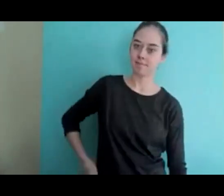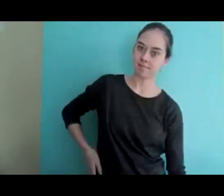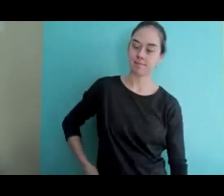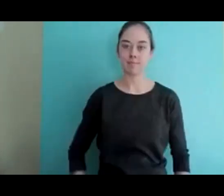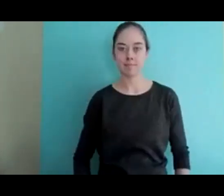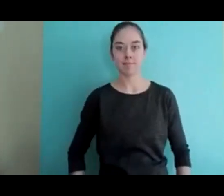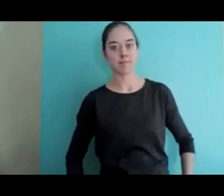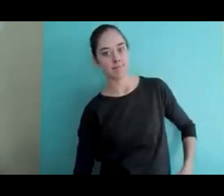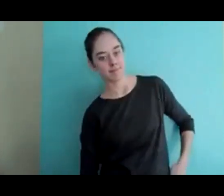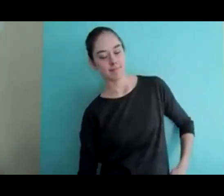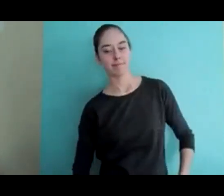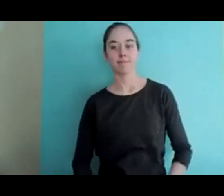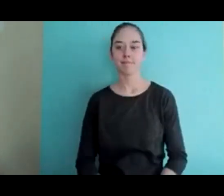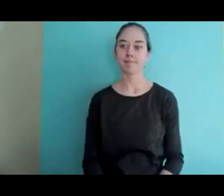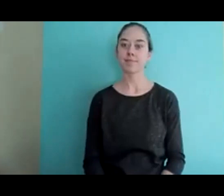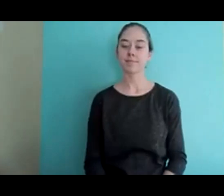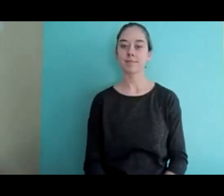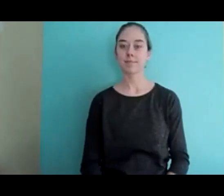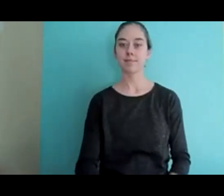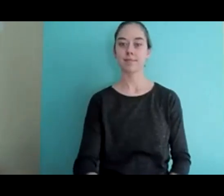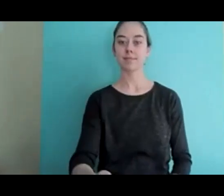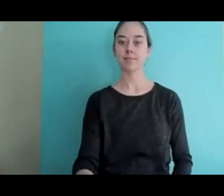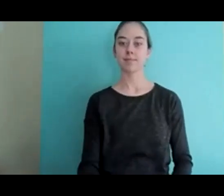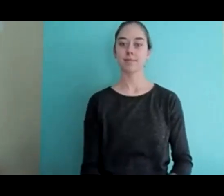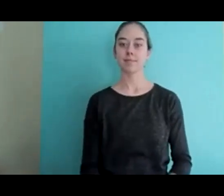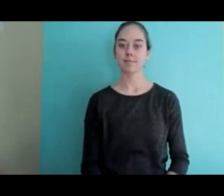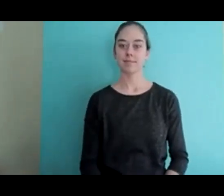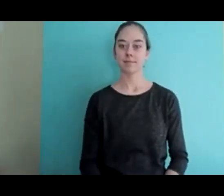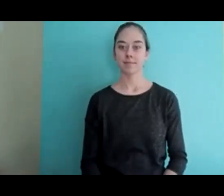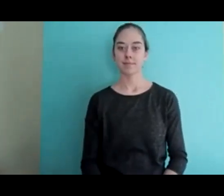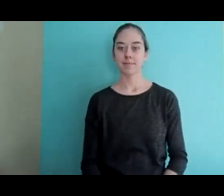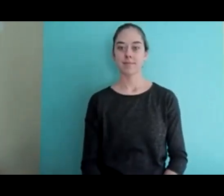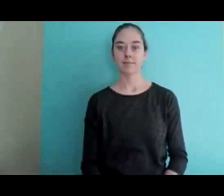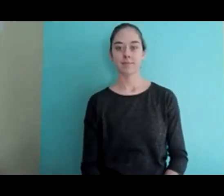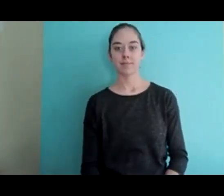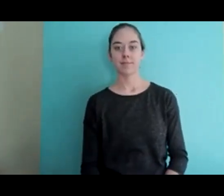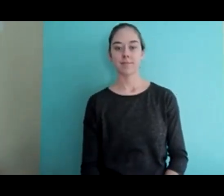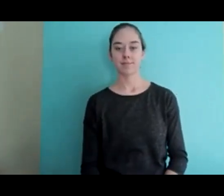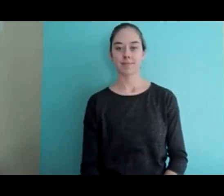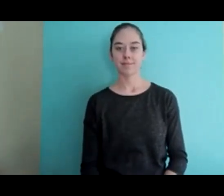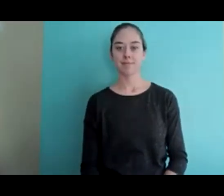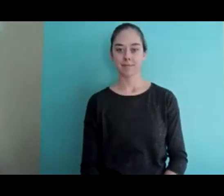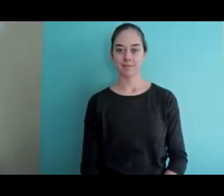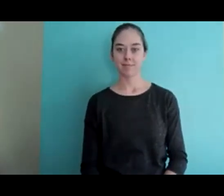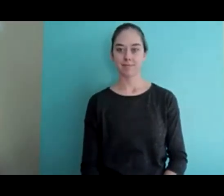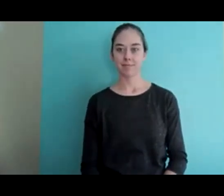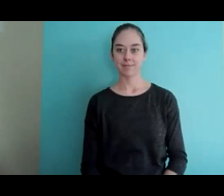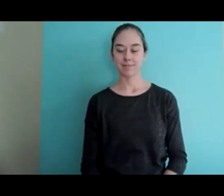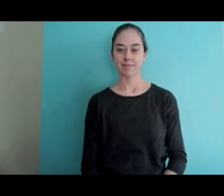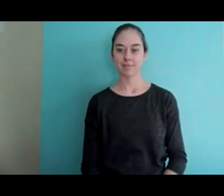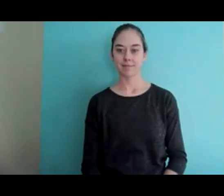two, one, two. You raise one hand up, one hand down. One hand up, one hand down.